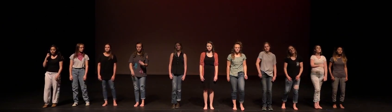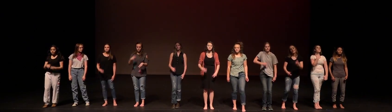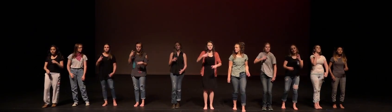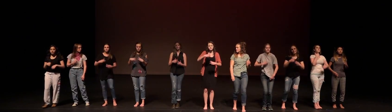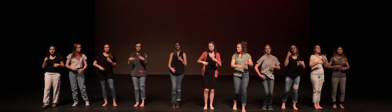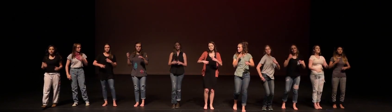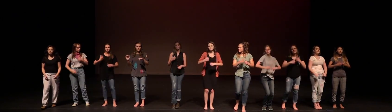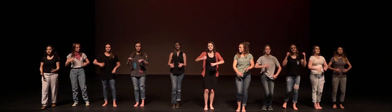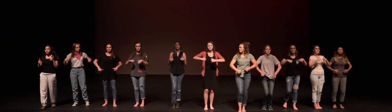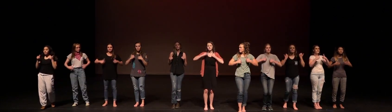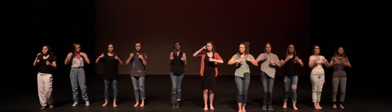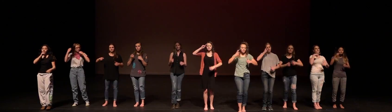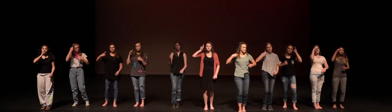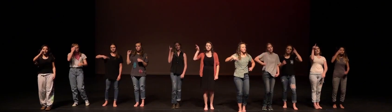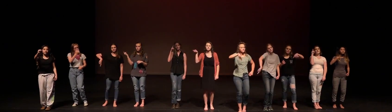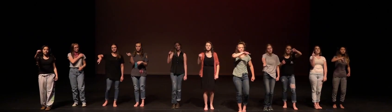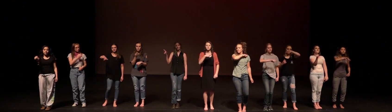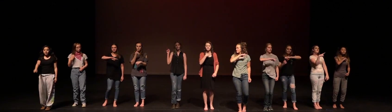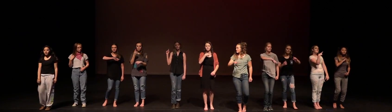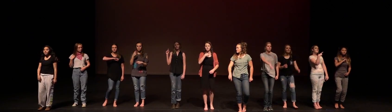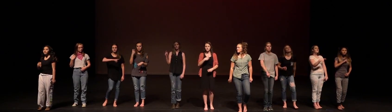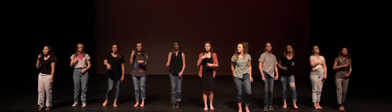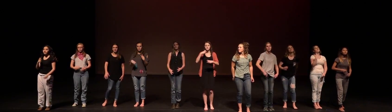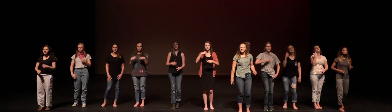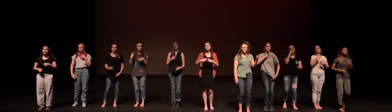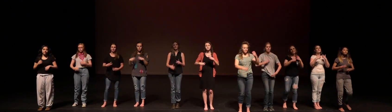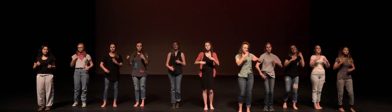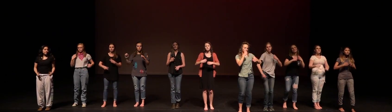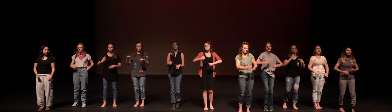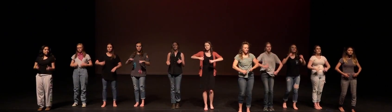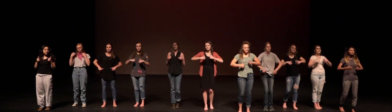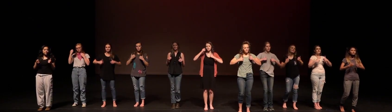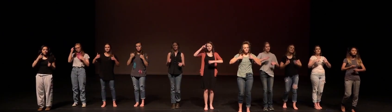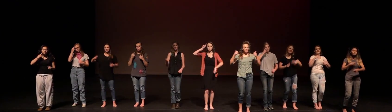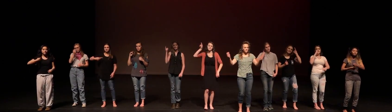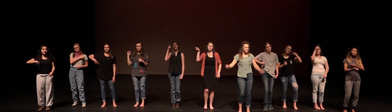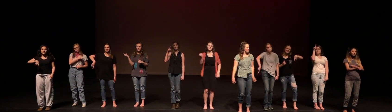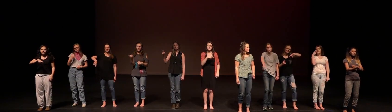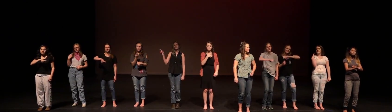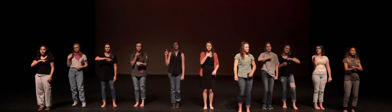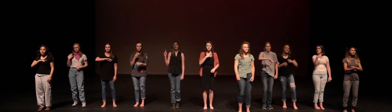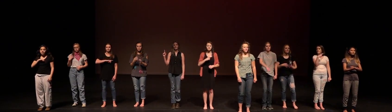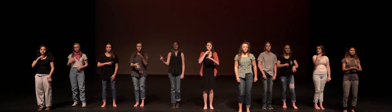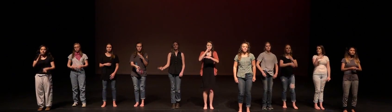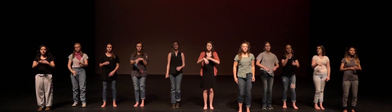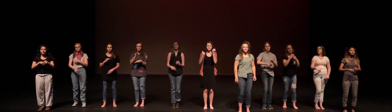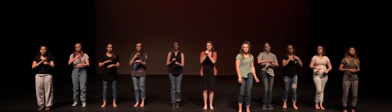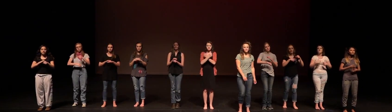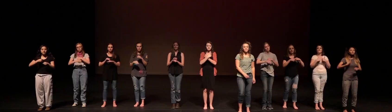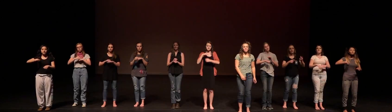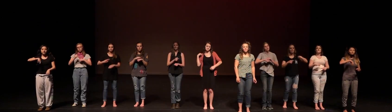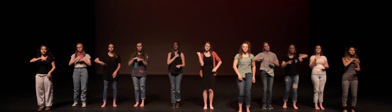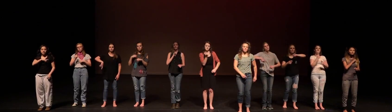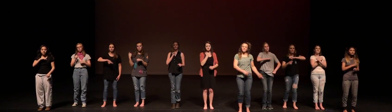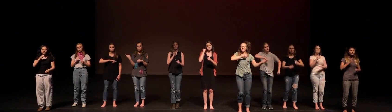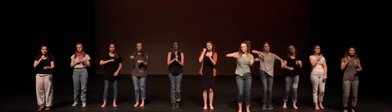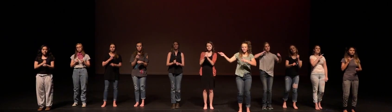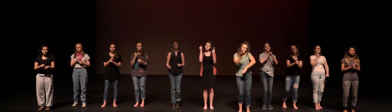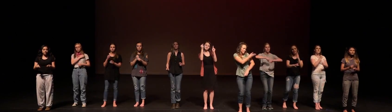It's the heart of life, it's the worst action. It's the heart of life, never wanna sell your kid. kid, it's the king,